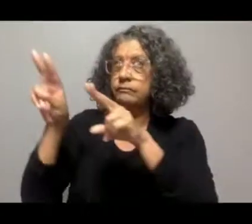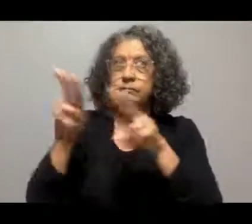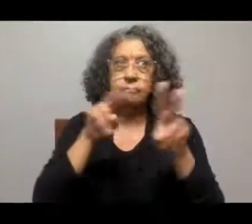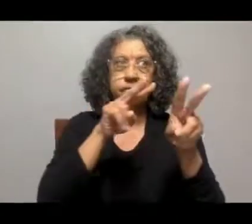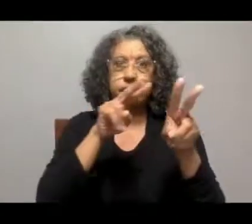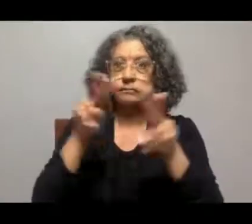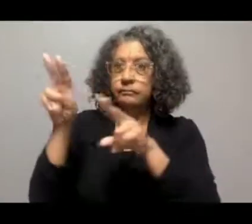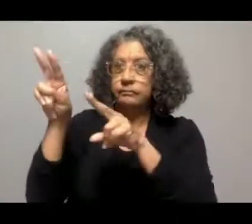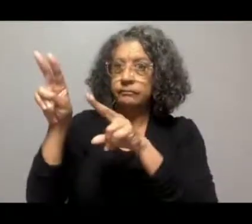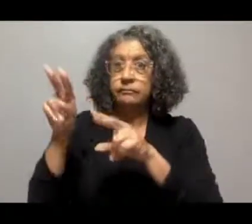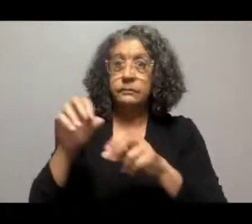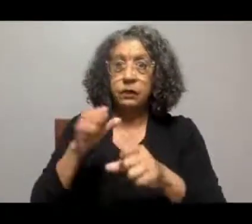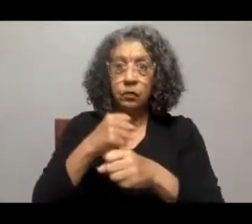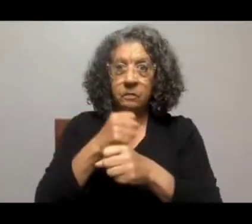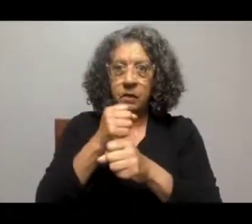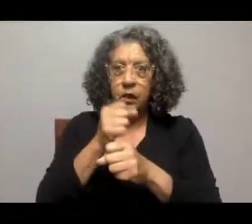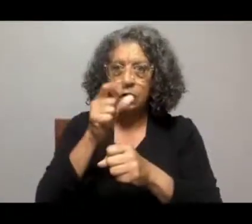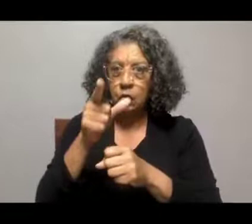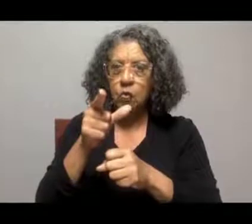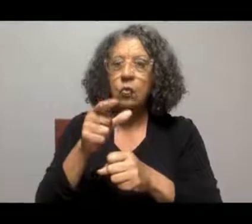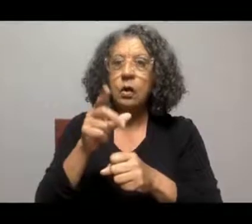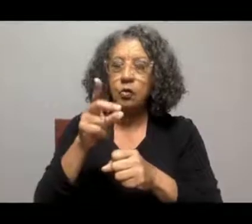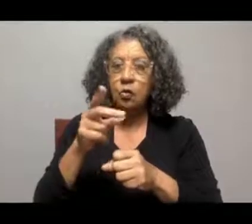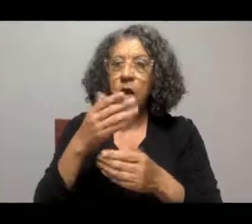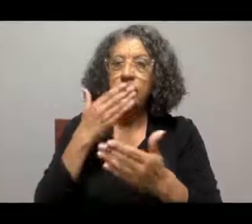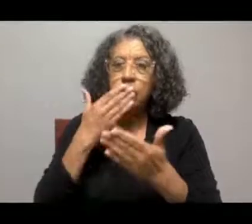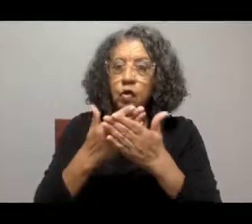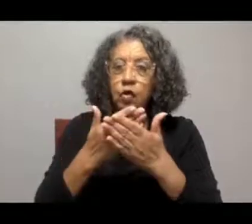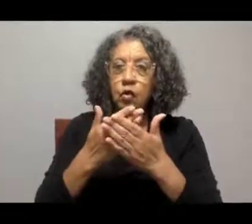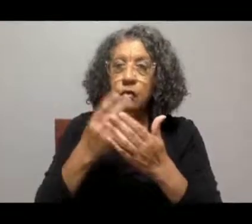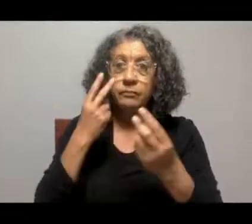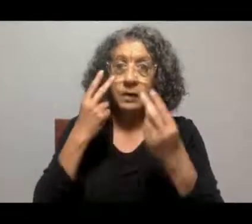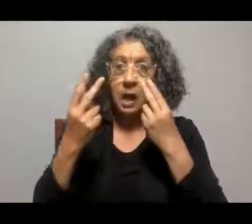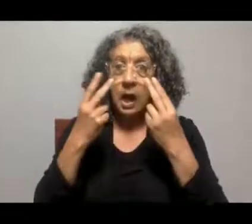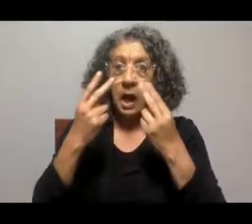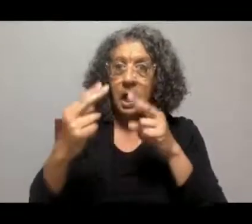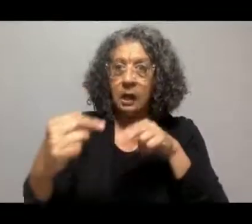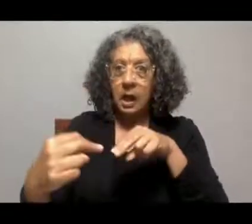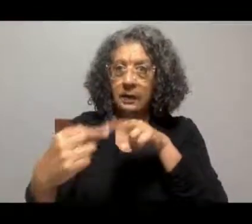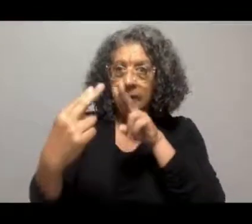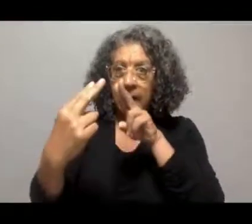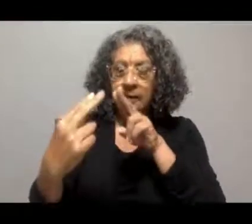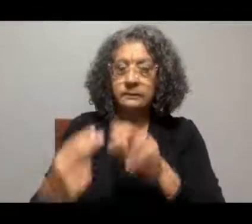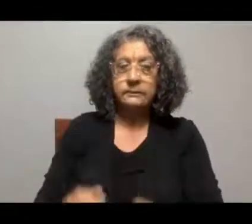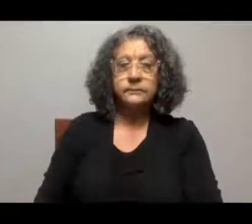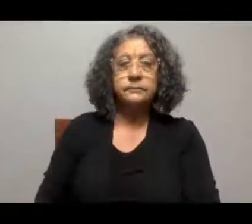So you're the one responsible to look back from the interpreter to the person who interviews you.